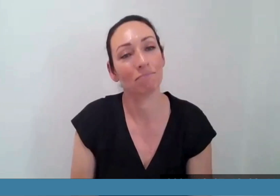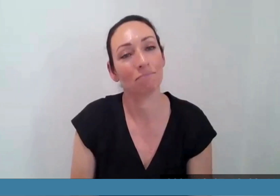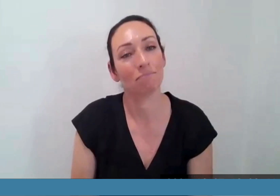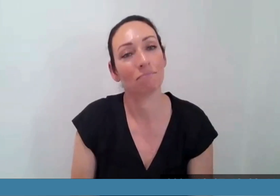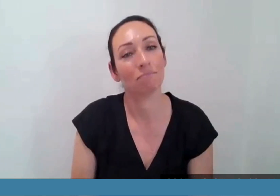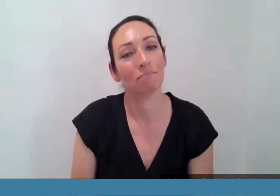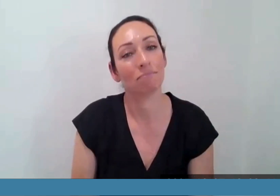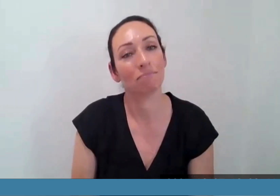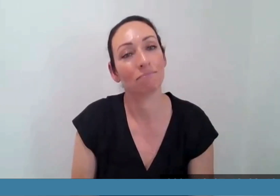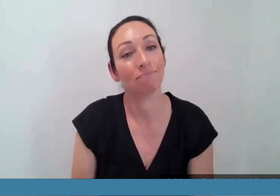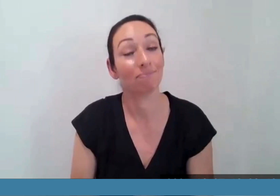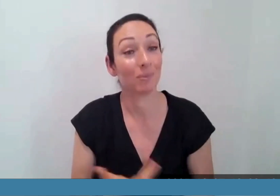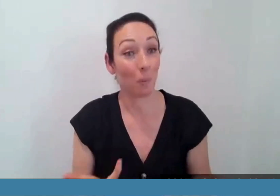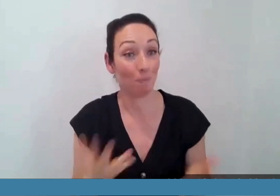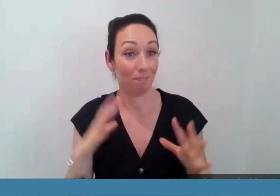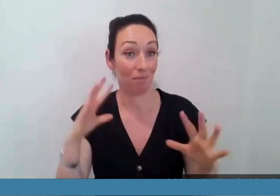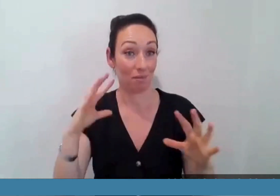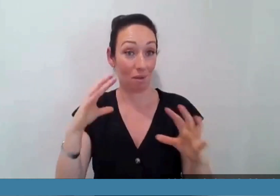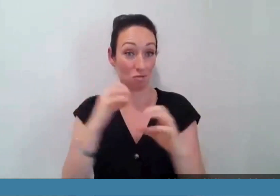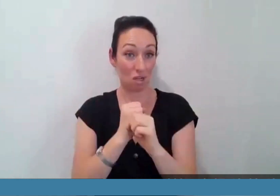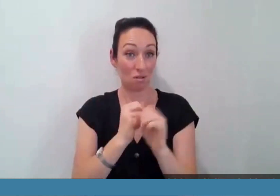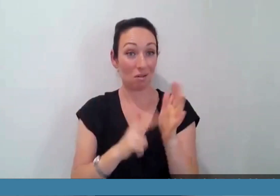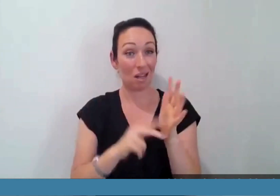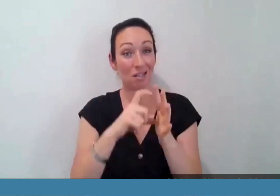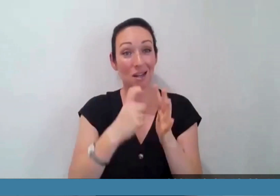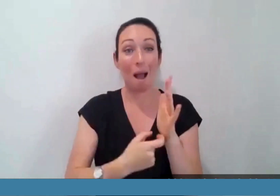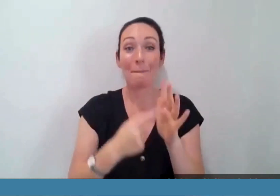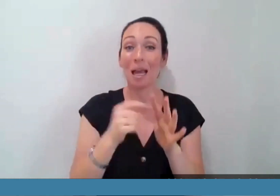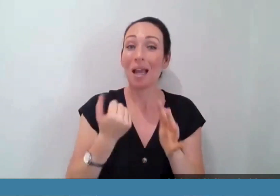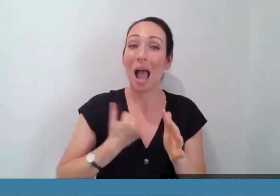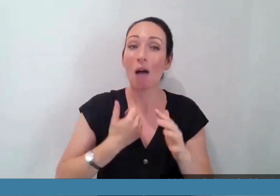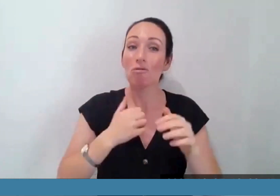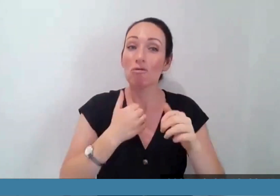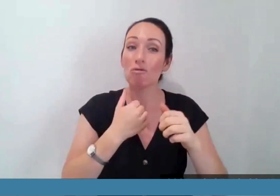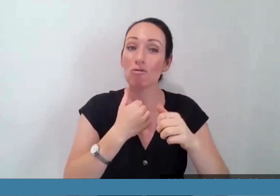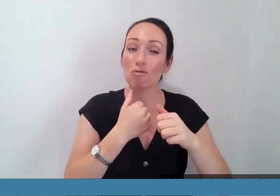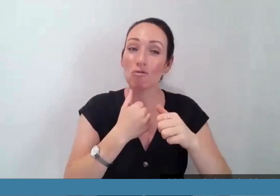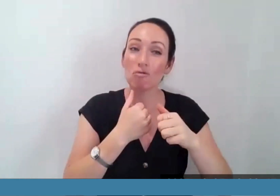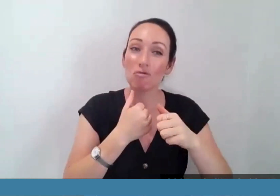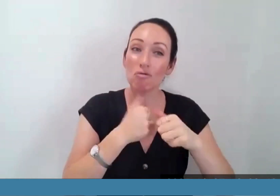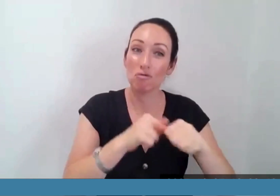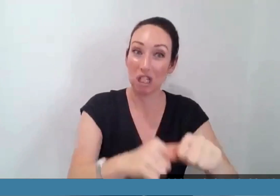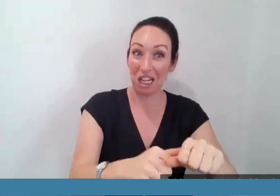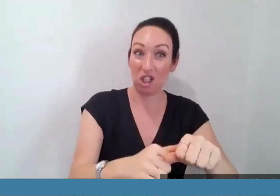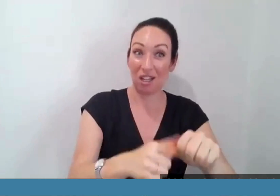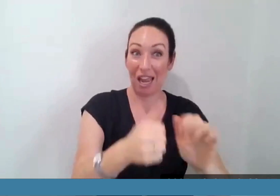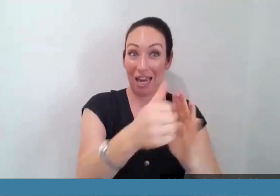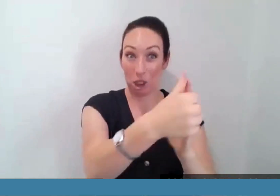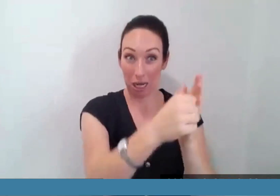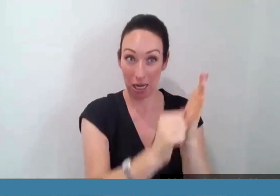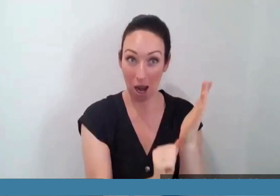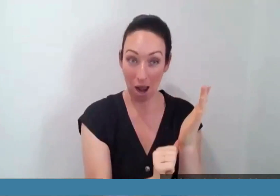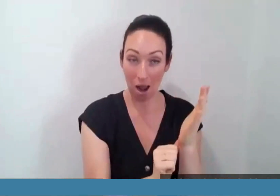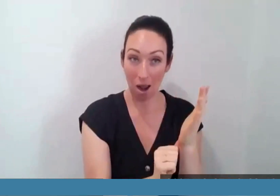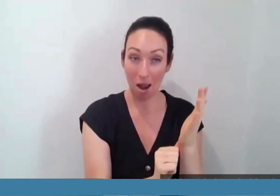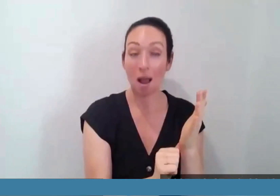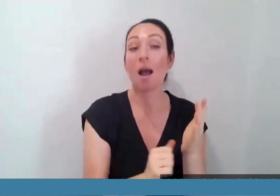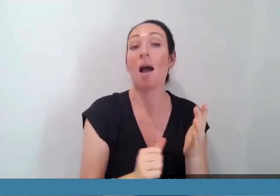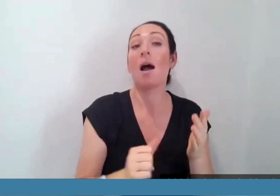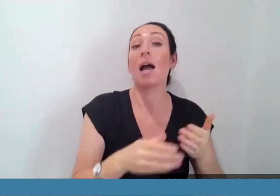In summary, the NDRP strategic agenda, guiding principles, and our focus on research by and